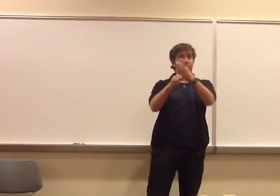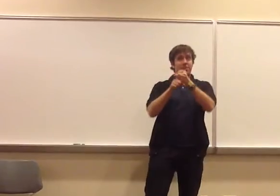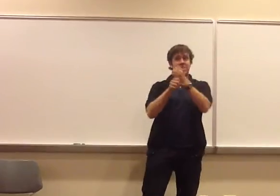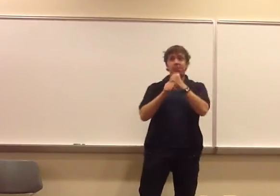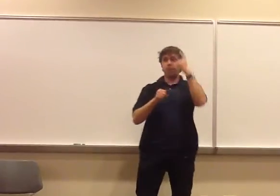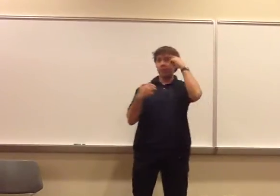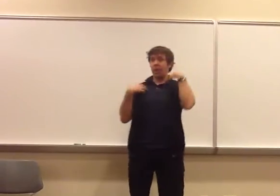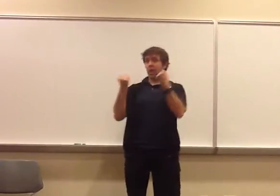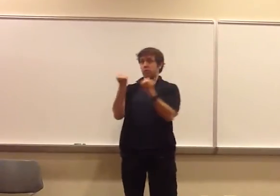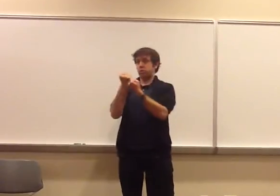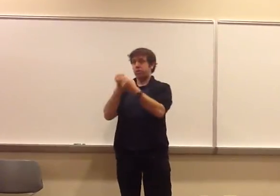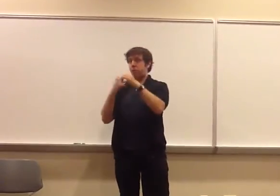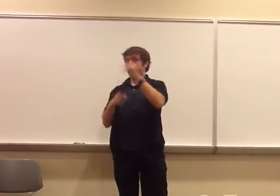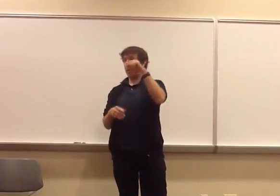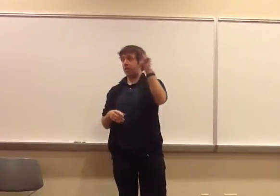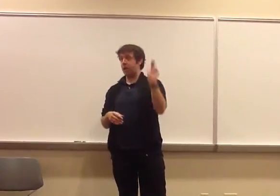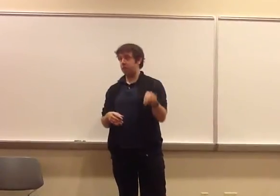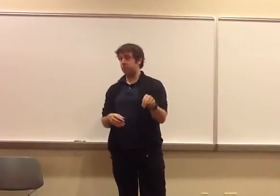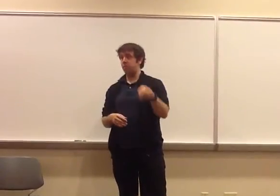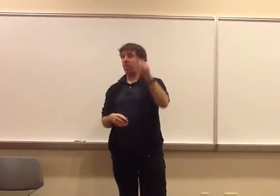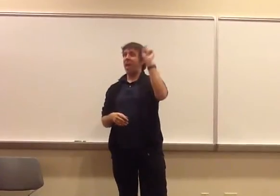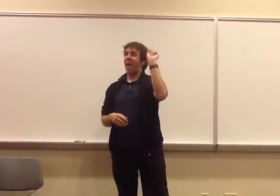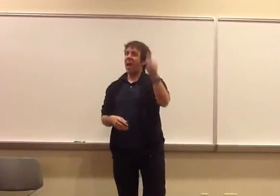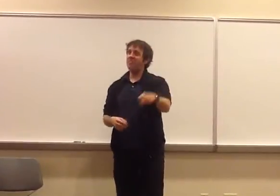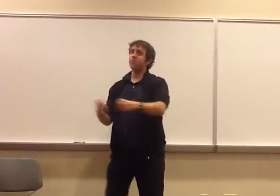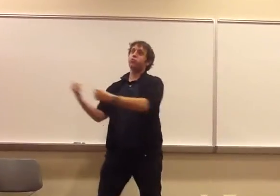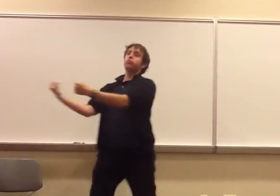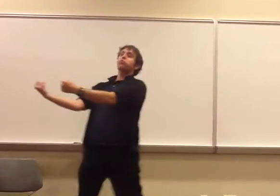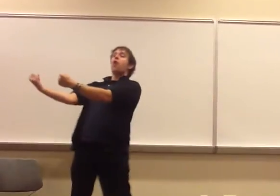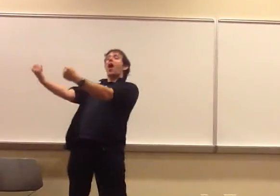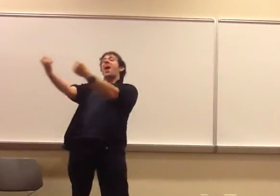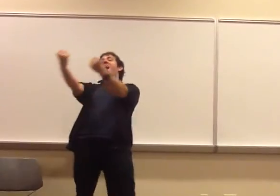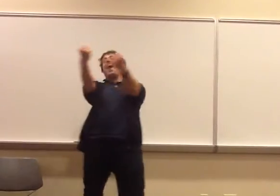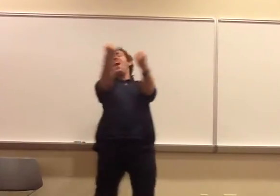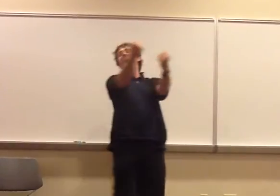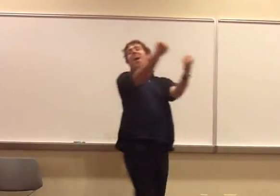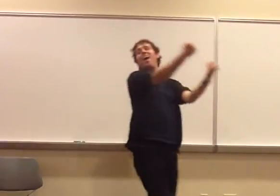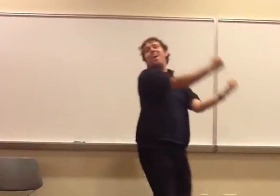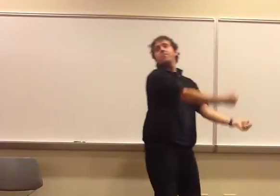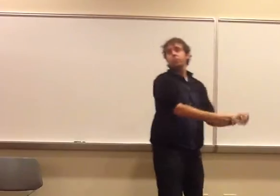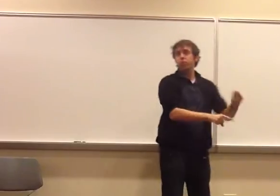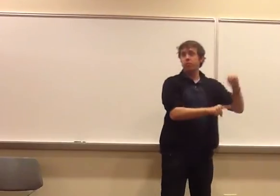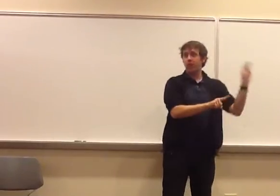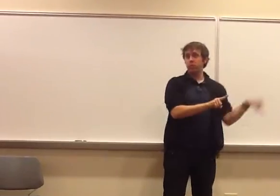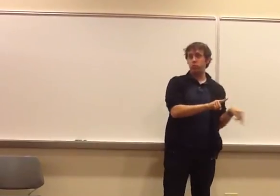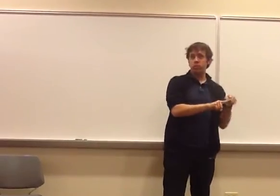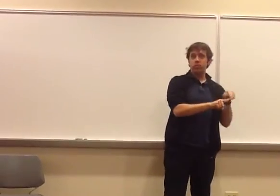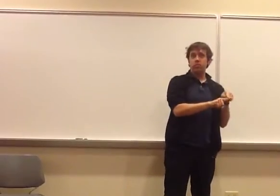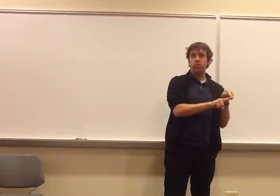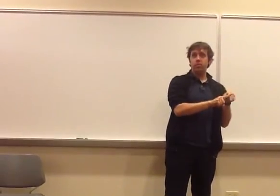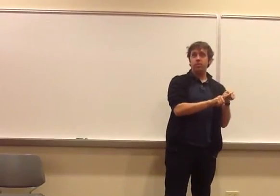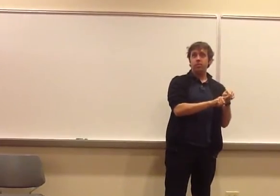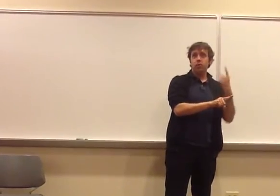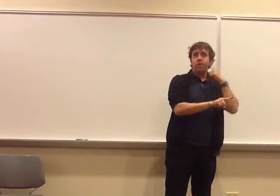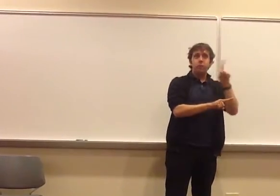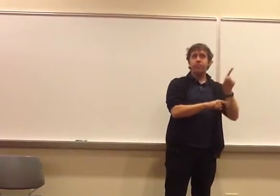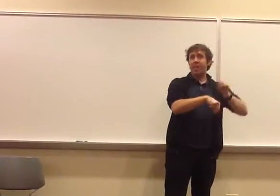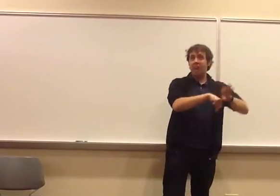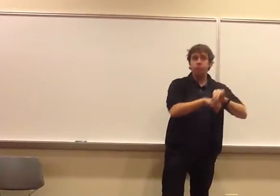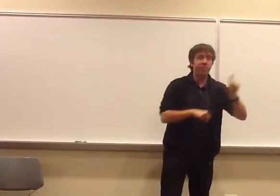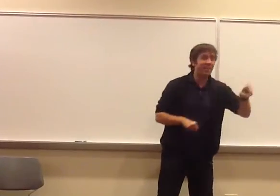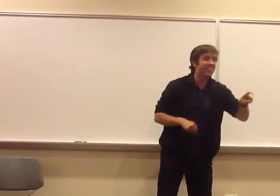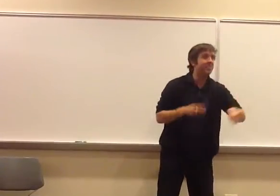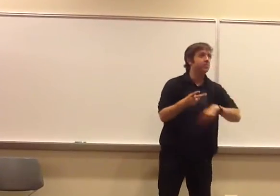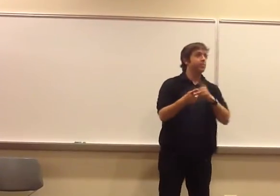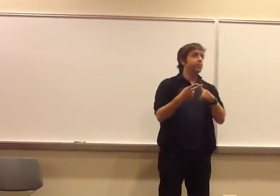Some of the clients who are currently receiving mental health support system services in Nashua have to drive to Nashua from wherever they live